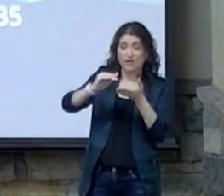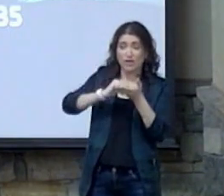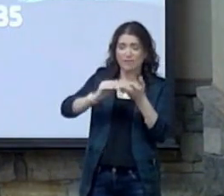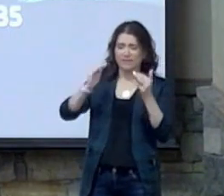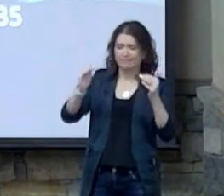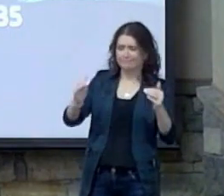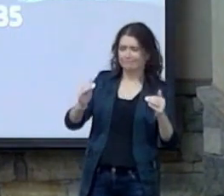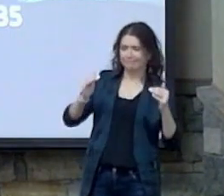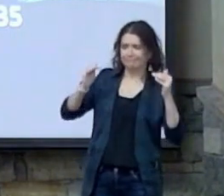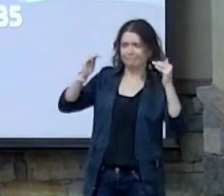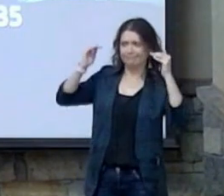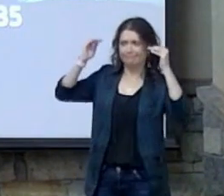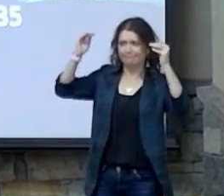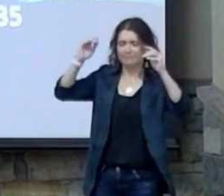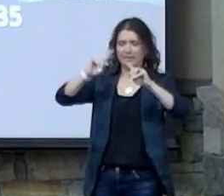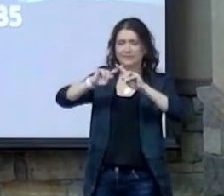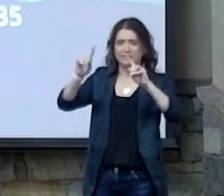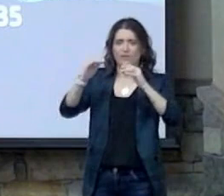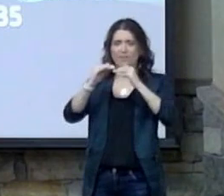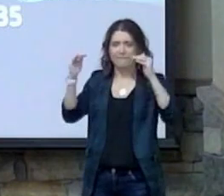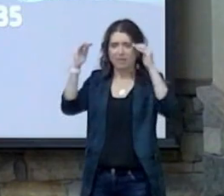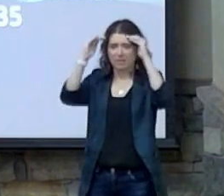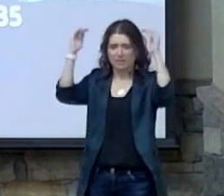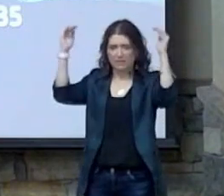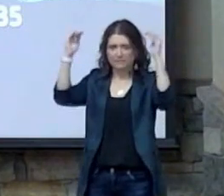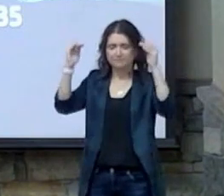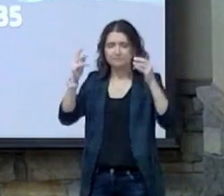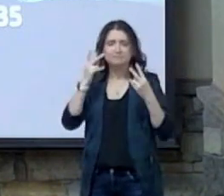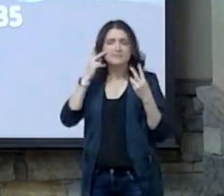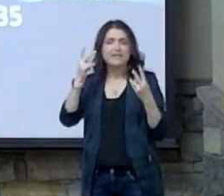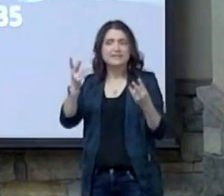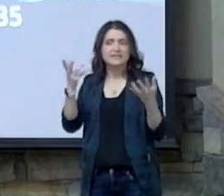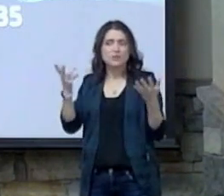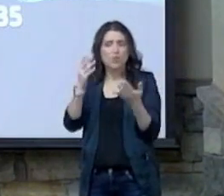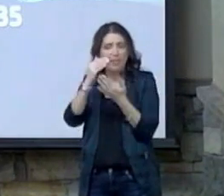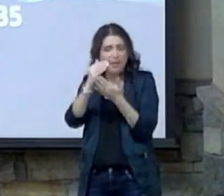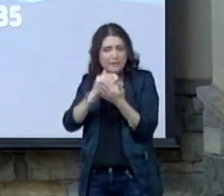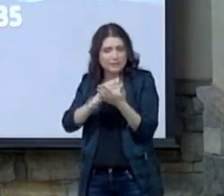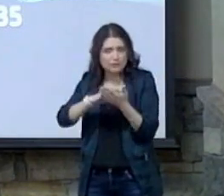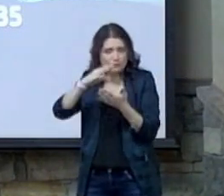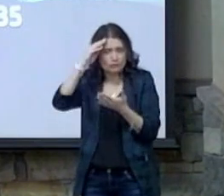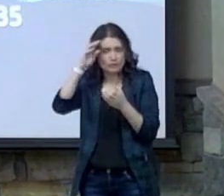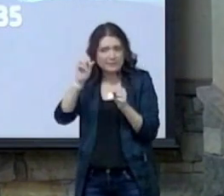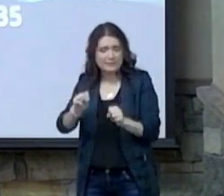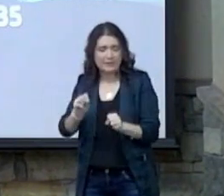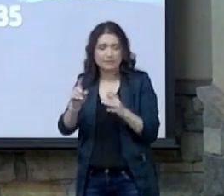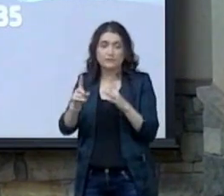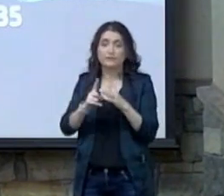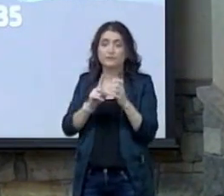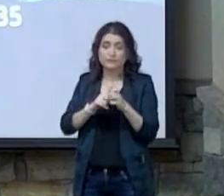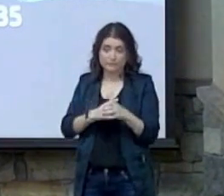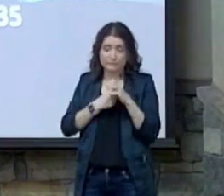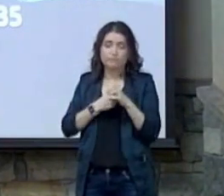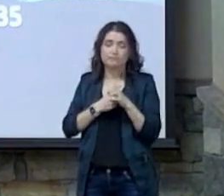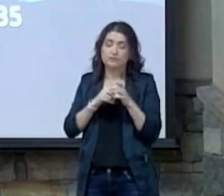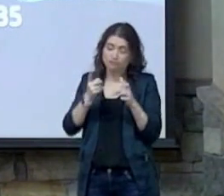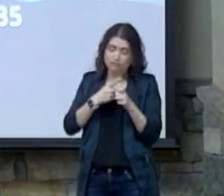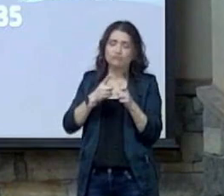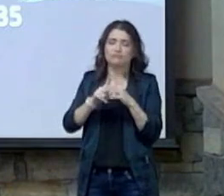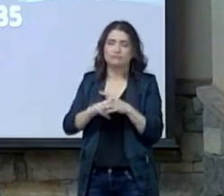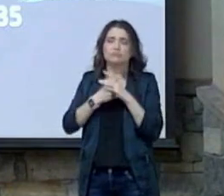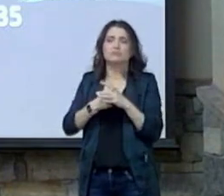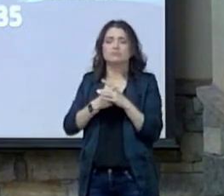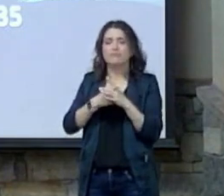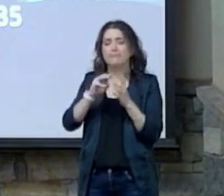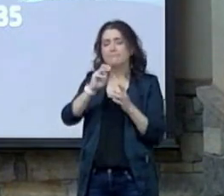to a completely different level. And let's see what lessons we can learn together. Let's start out by just reading Matthew chapter 18, beginning